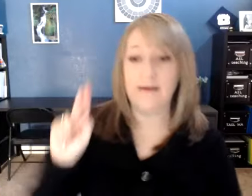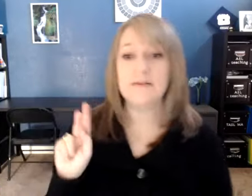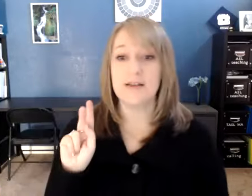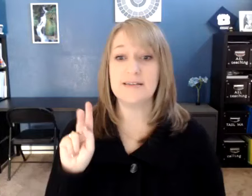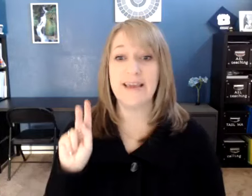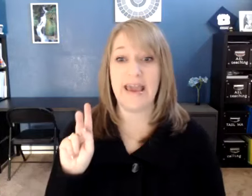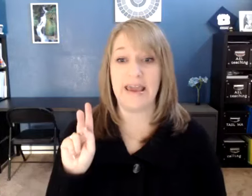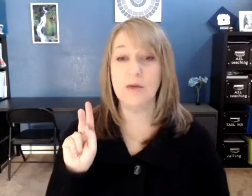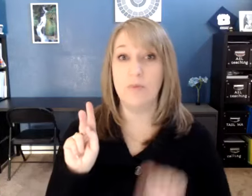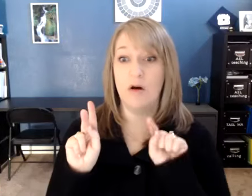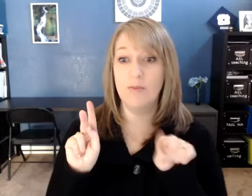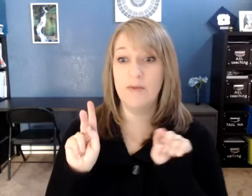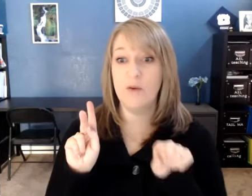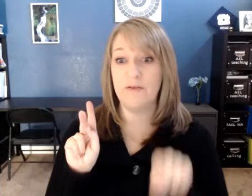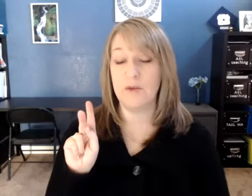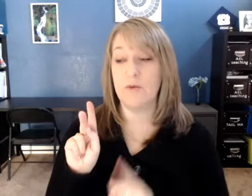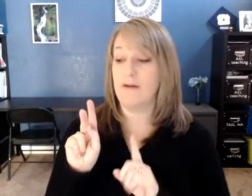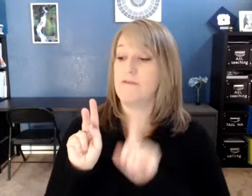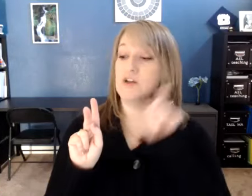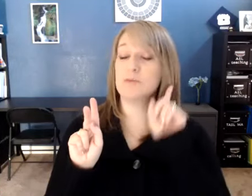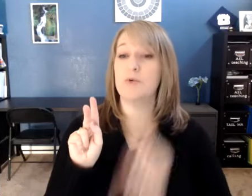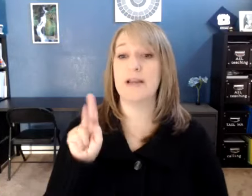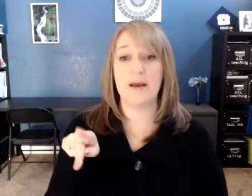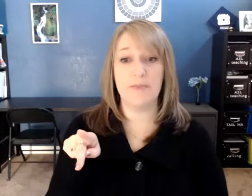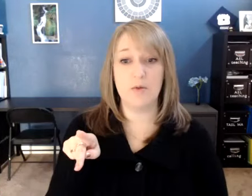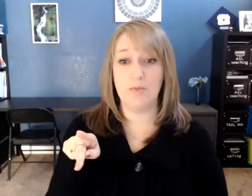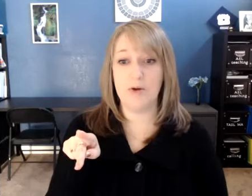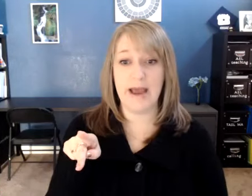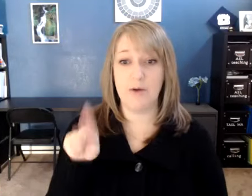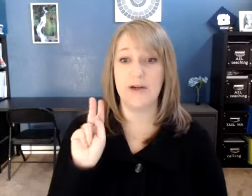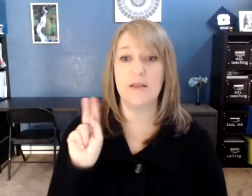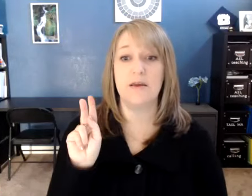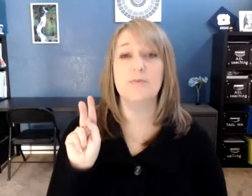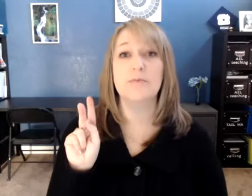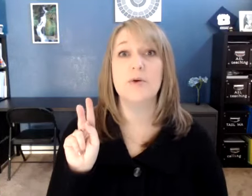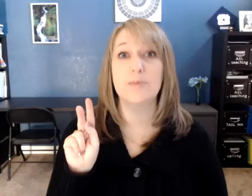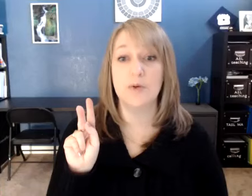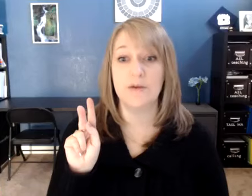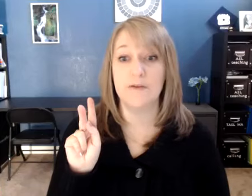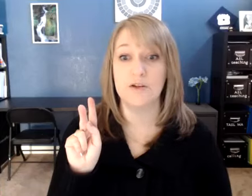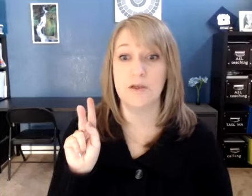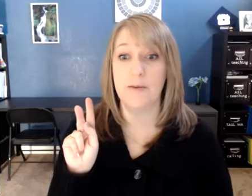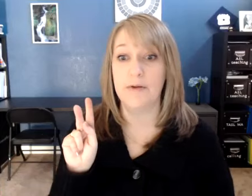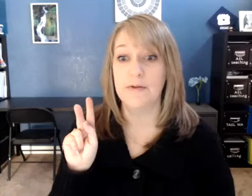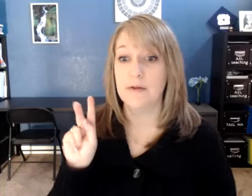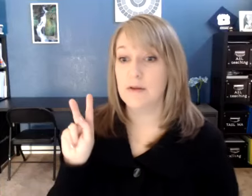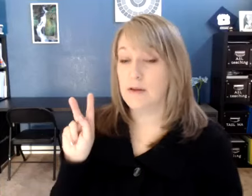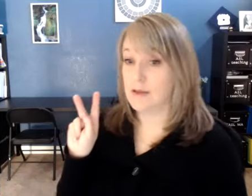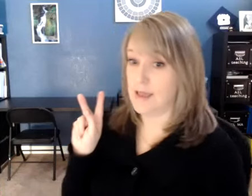Okay, so that's K, palm away from you. Fingers are pointing up. They don't point out or anything. Point both of your fingers up.